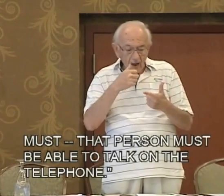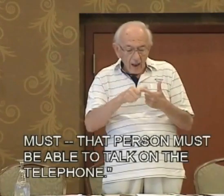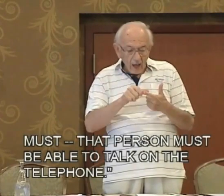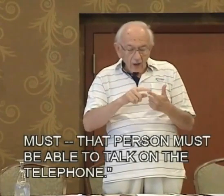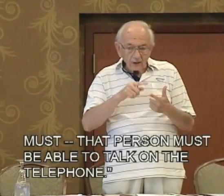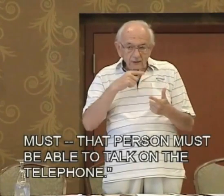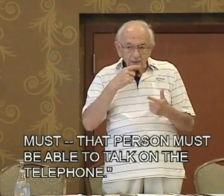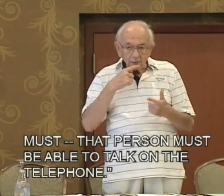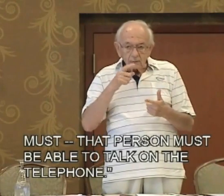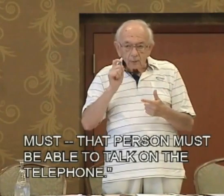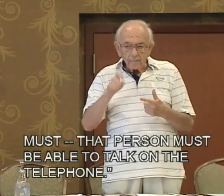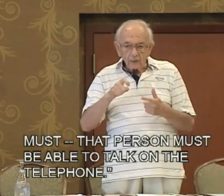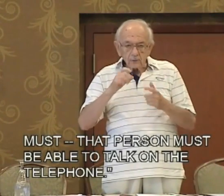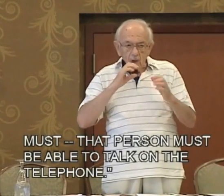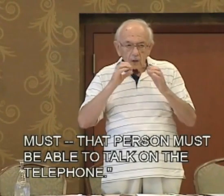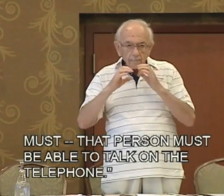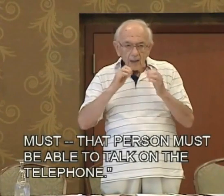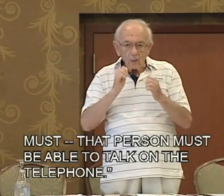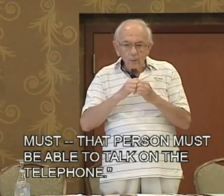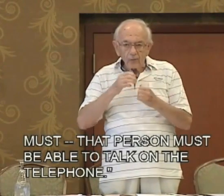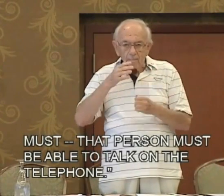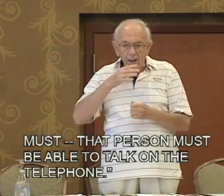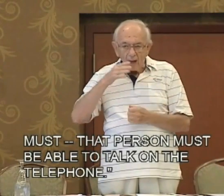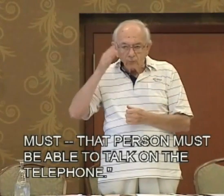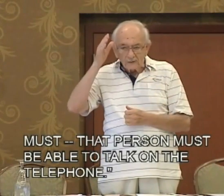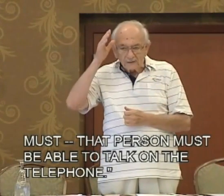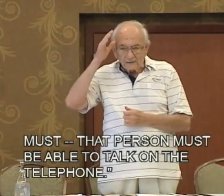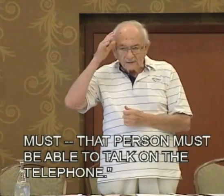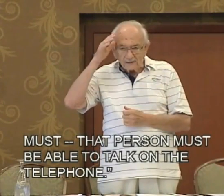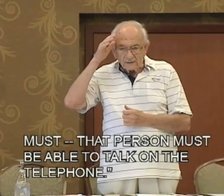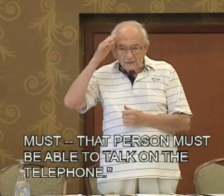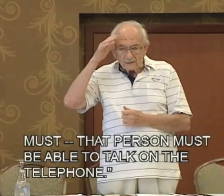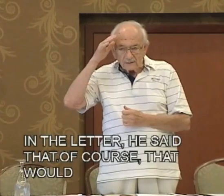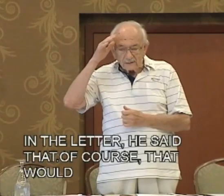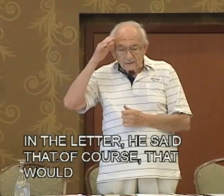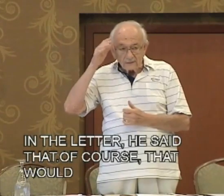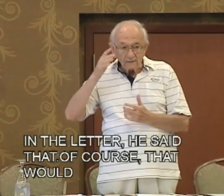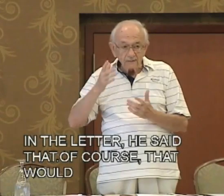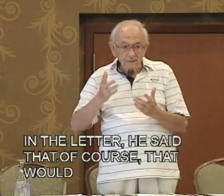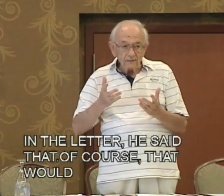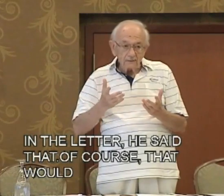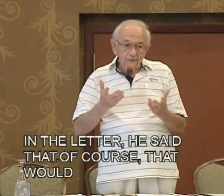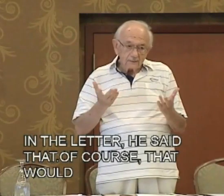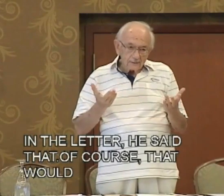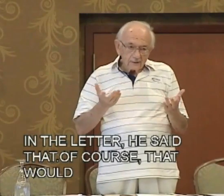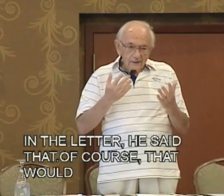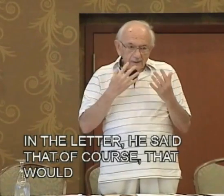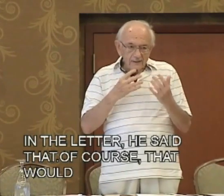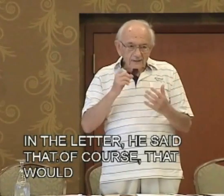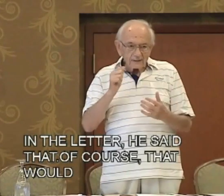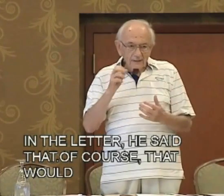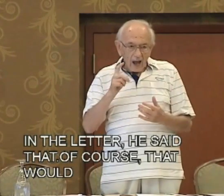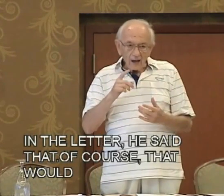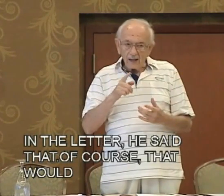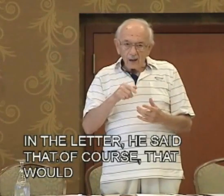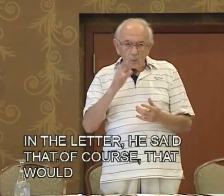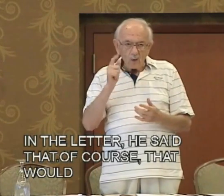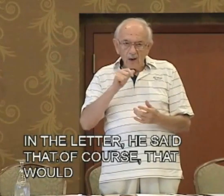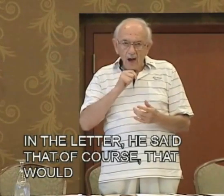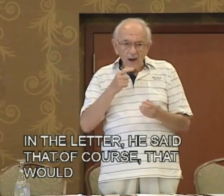that in the letter he said that of course that would not happen today but he said that what you're looking for is someone who has the ability to